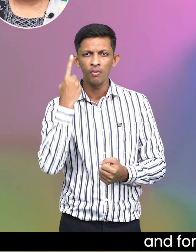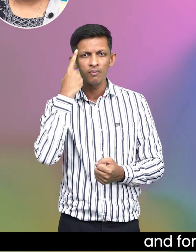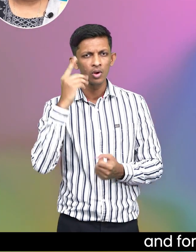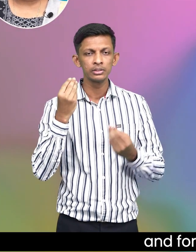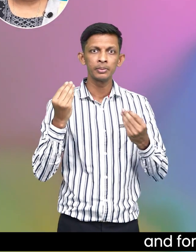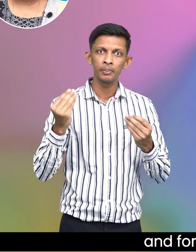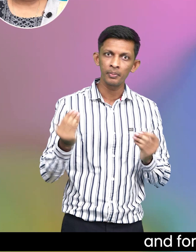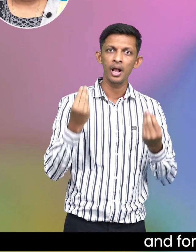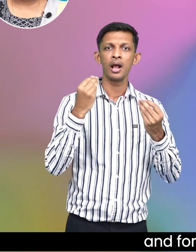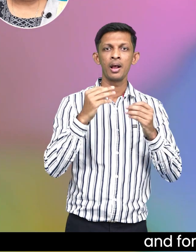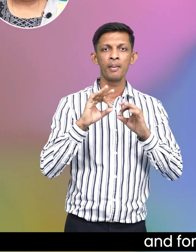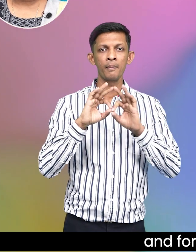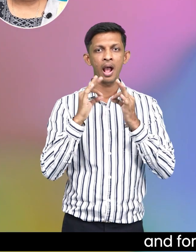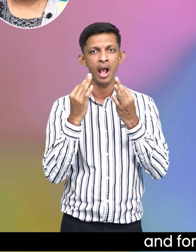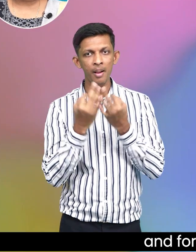prospects.